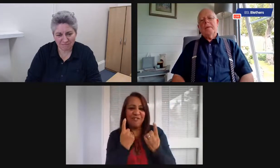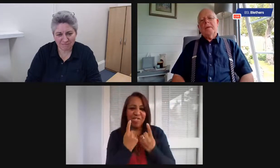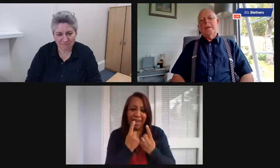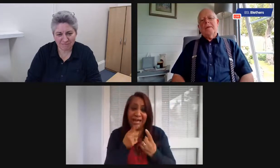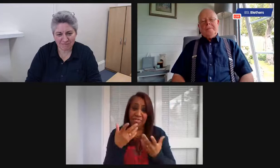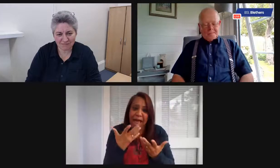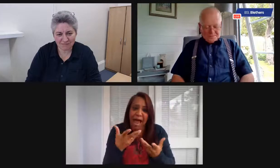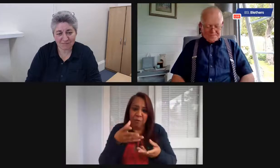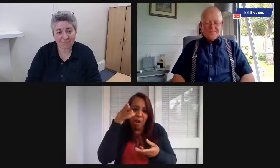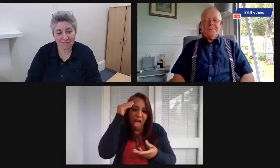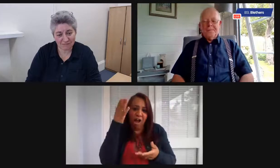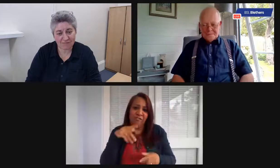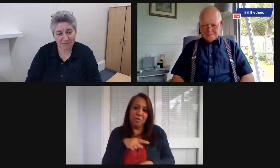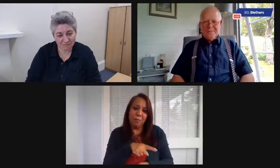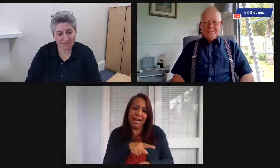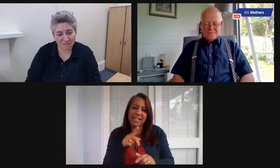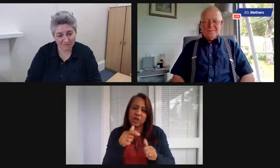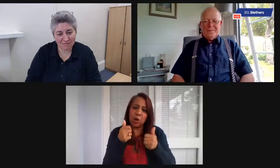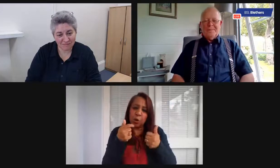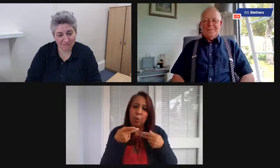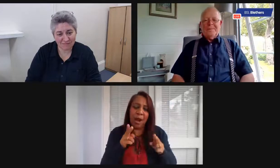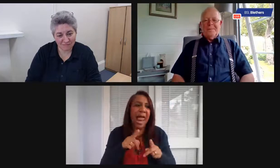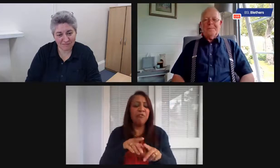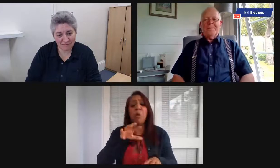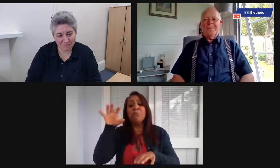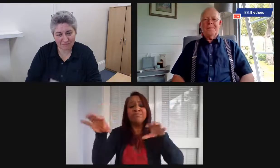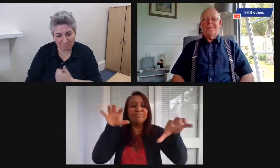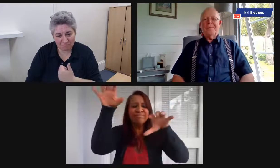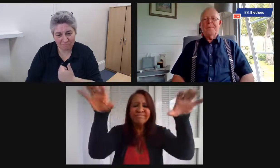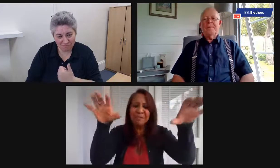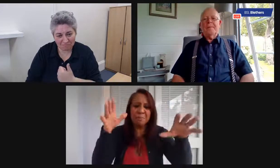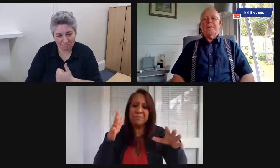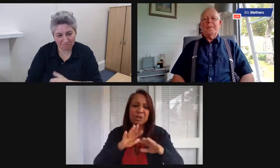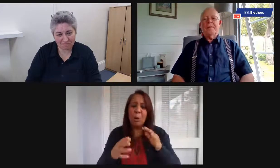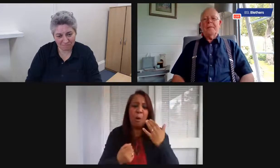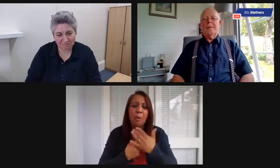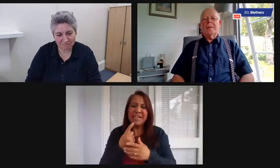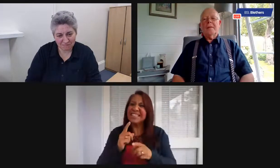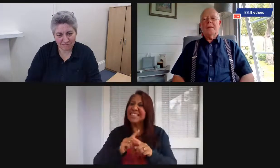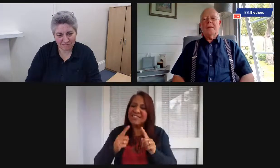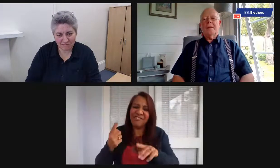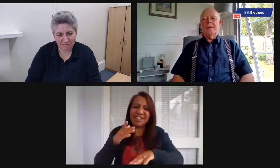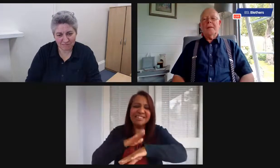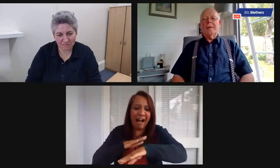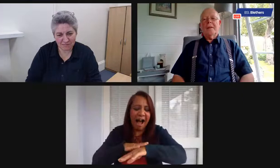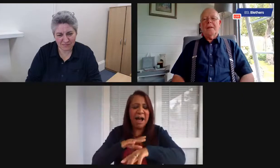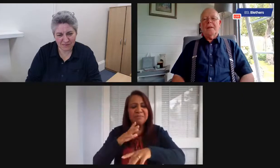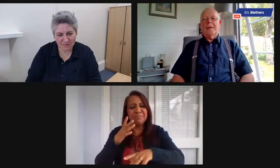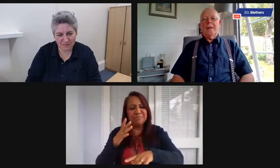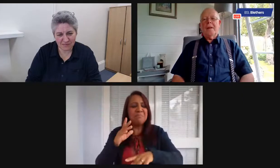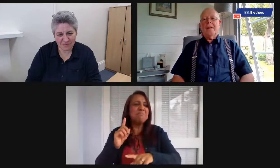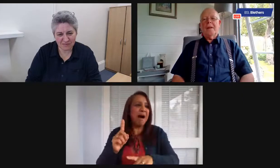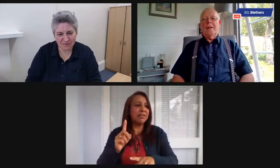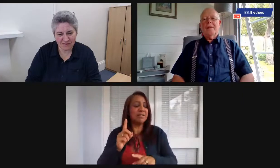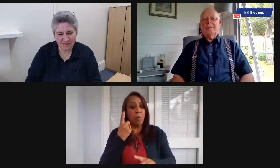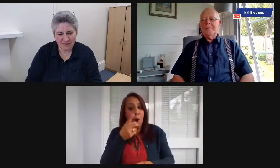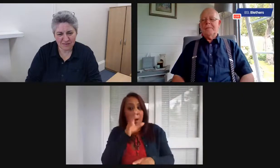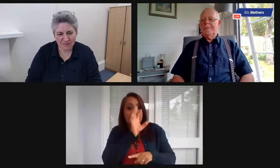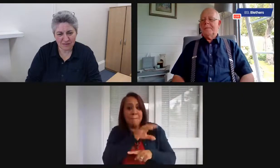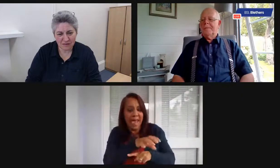through a local place, but through the four different seasons, because that's when you will really appreciate